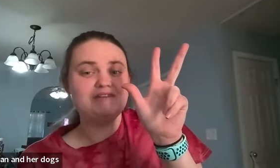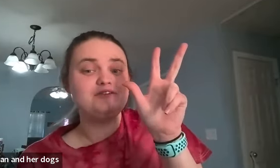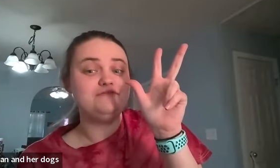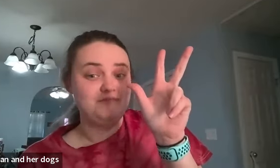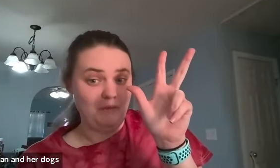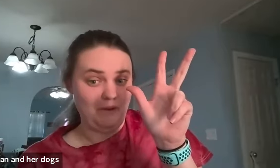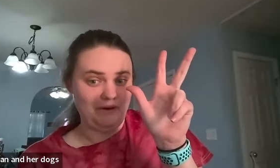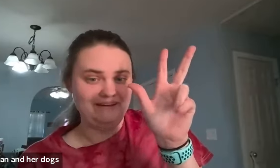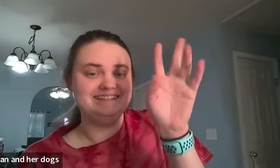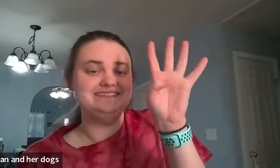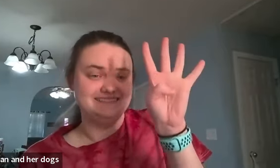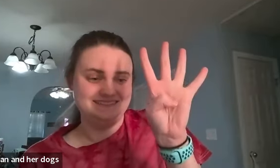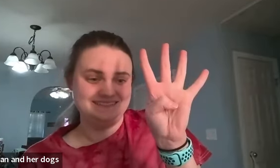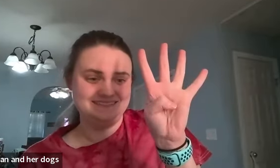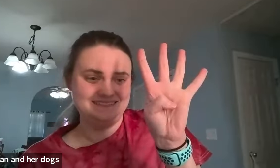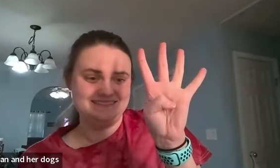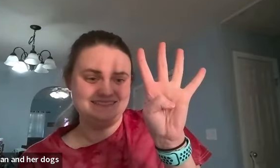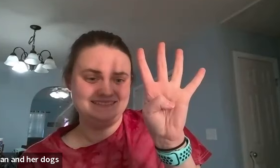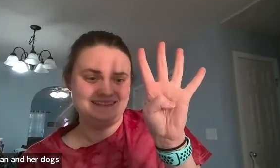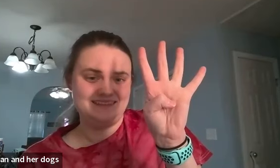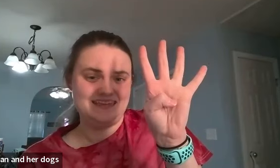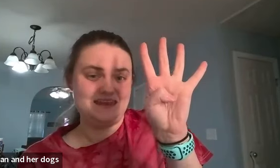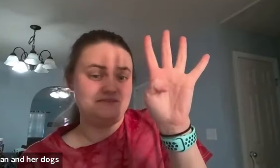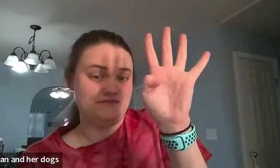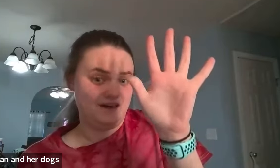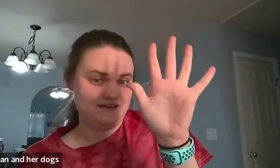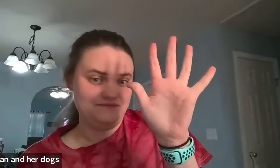have our four, mm-hmm. Then five,